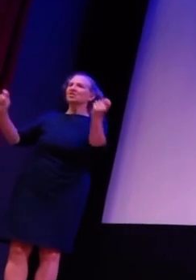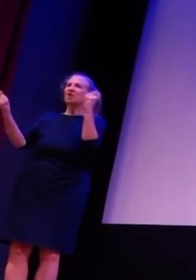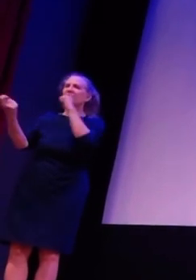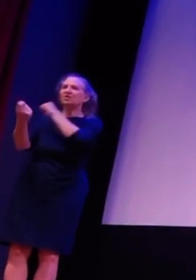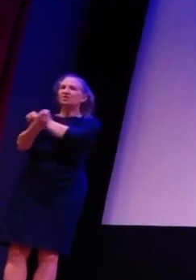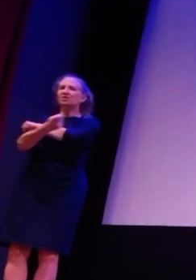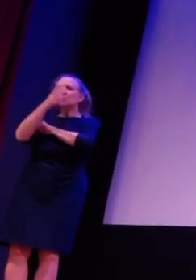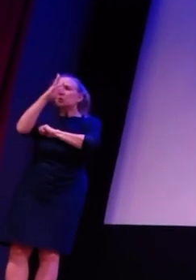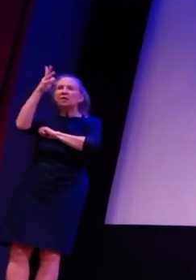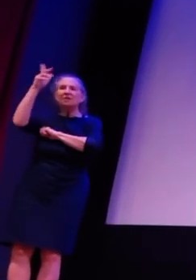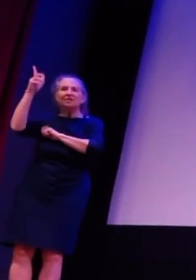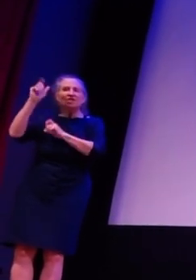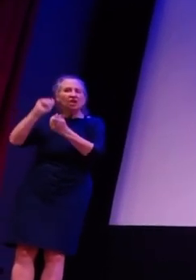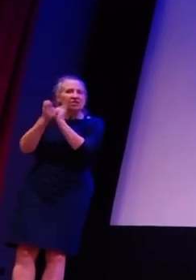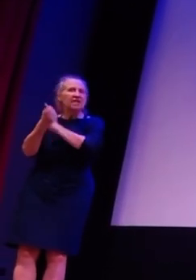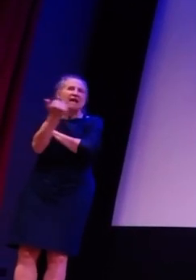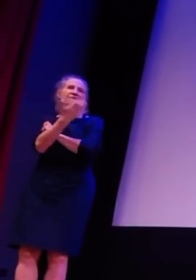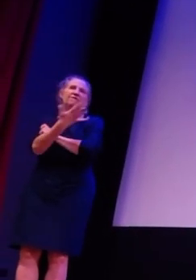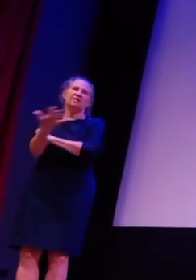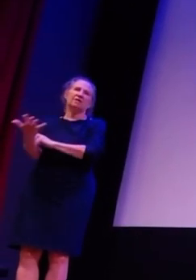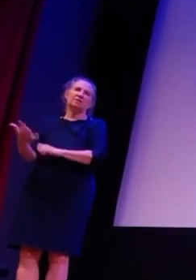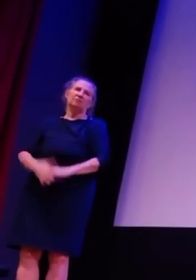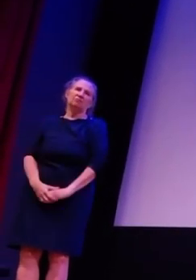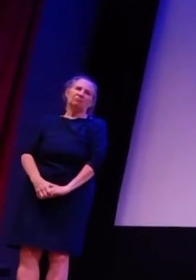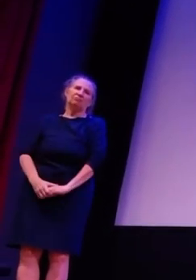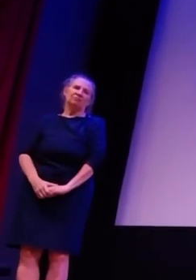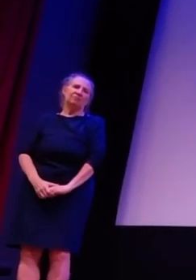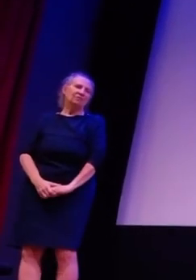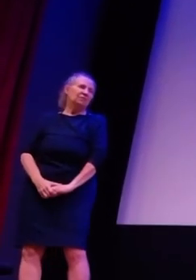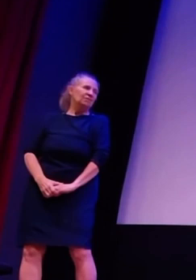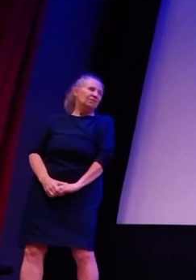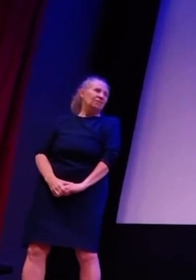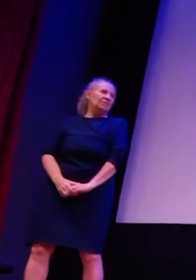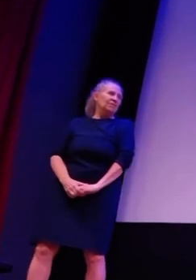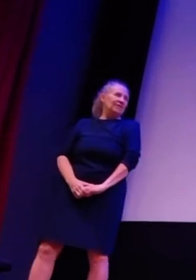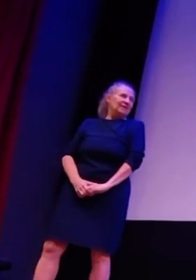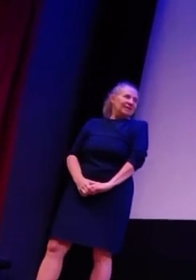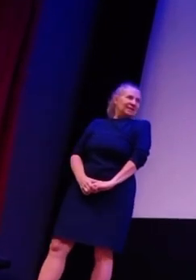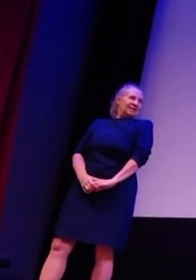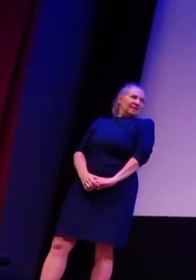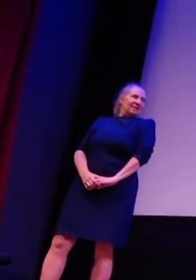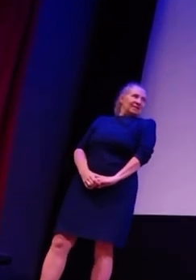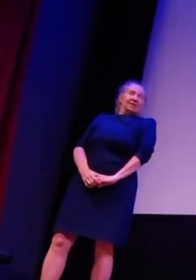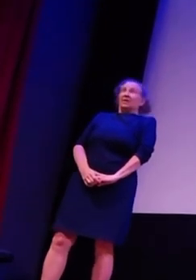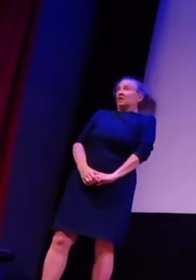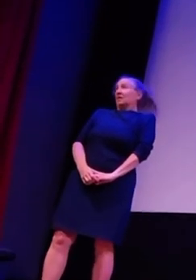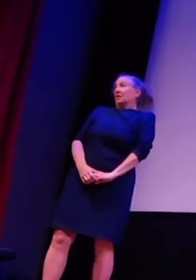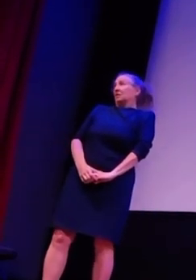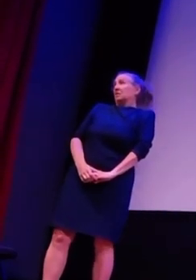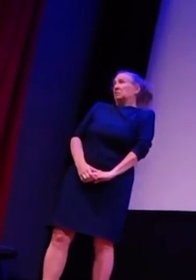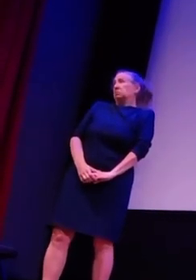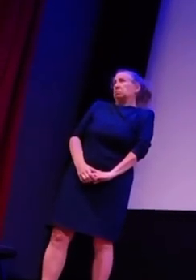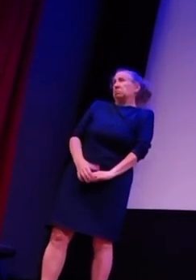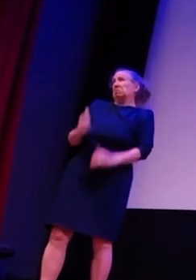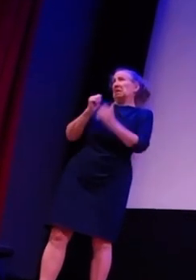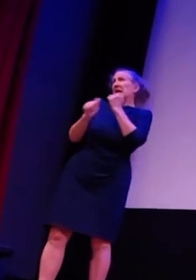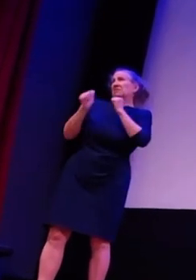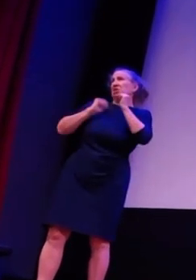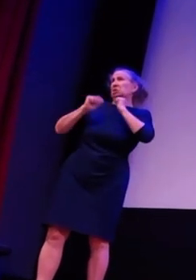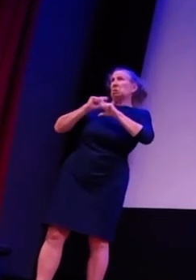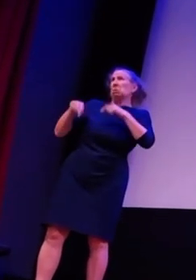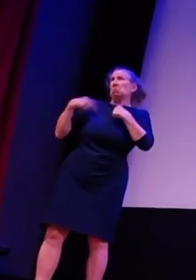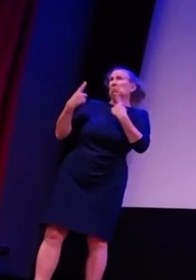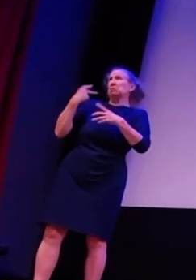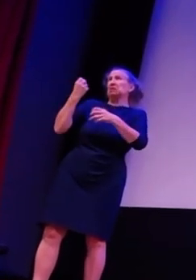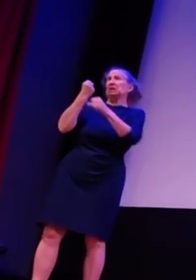everything. It's so important. So at the end of all of my shows, I think for the past 30, more